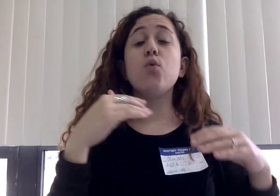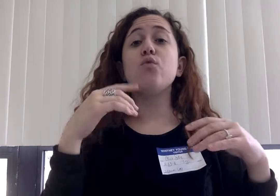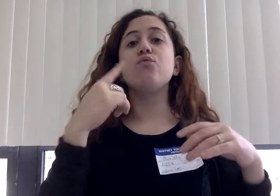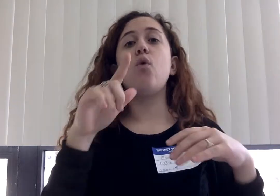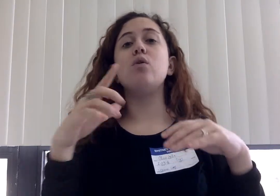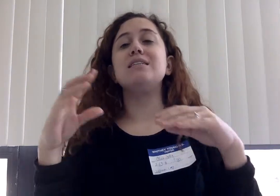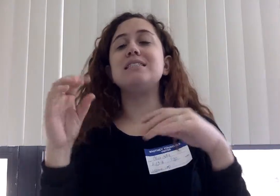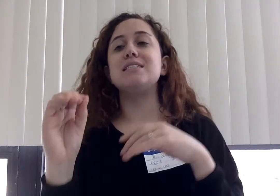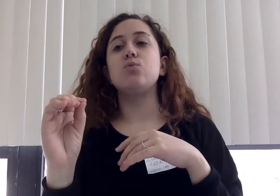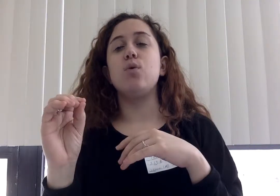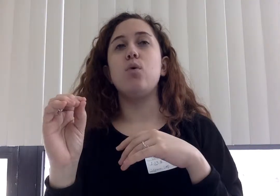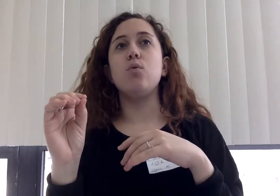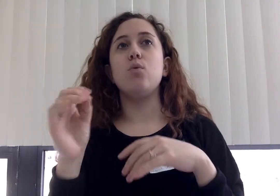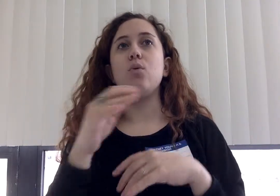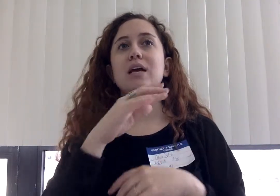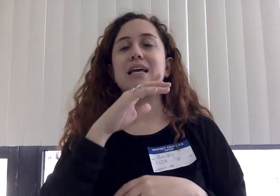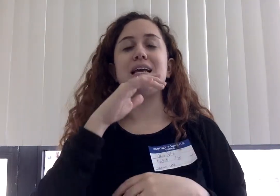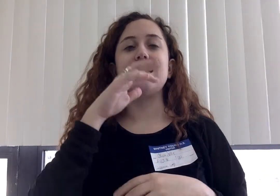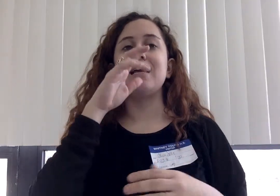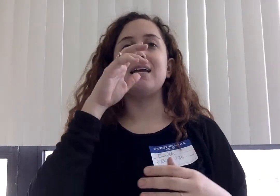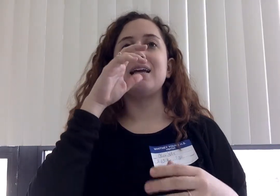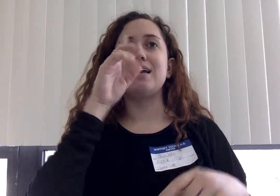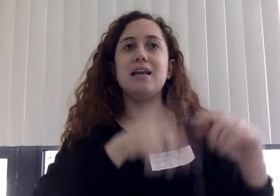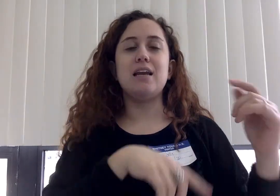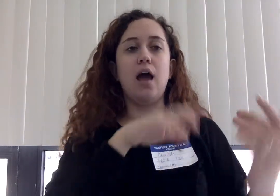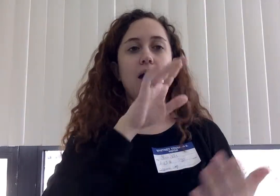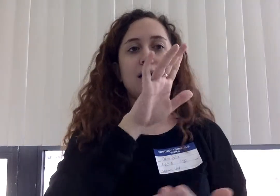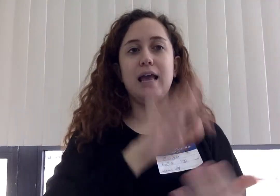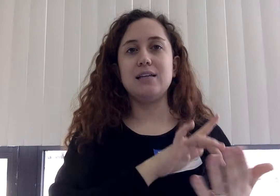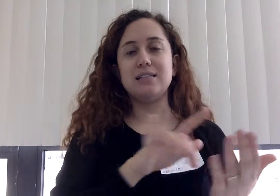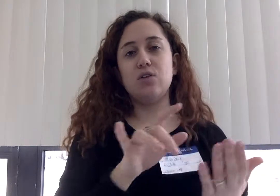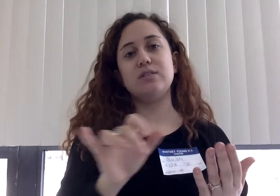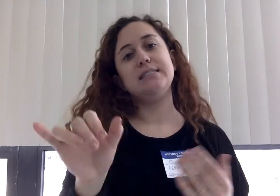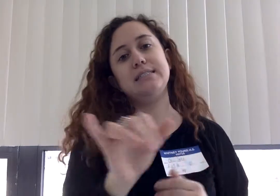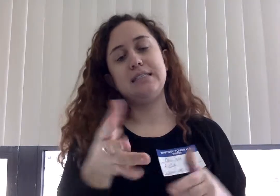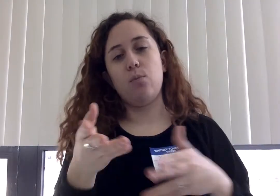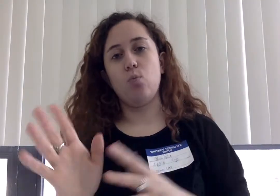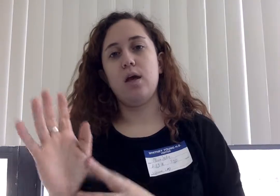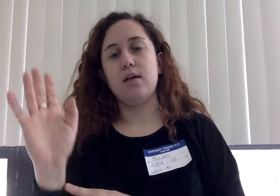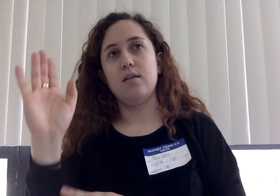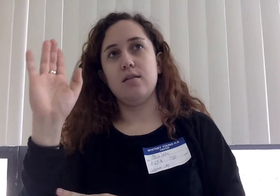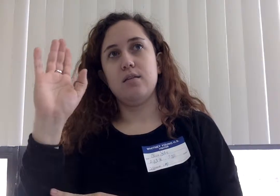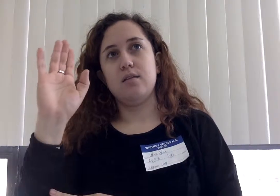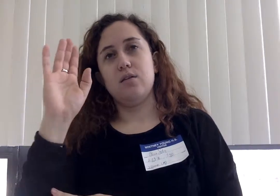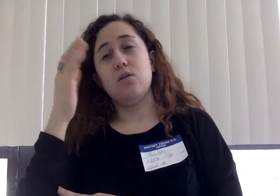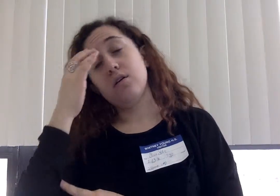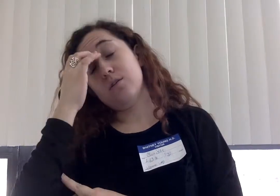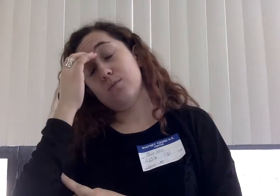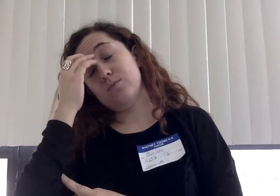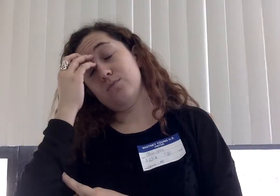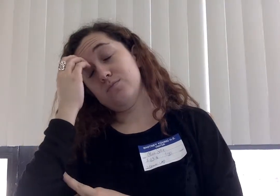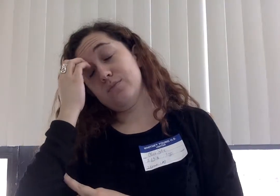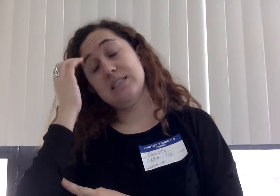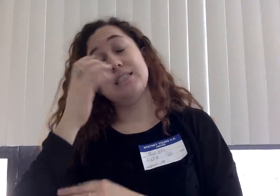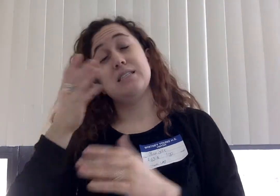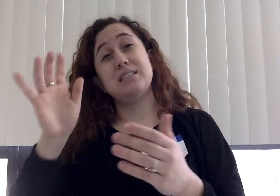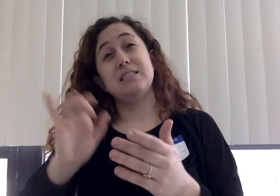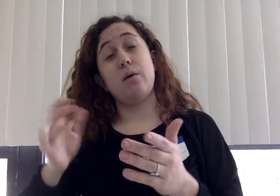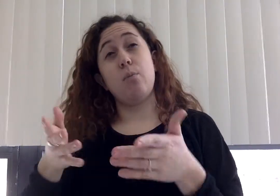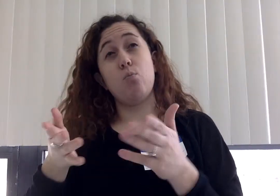over 4 cancels to give us 1. Anytime we get 0 in the denominator of our original function, right,